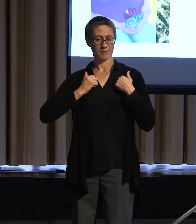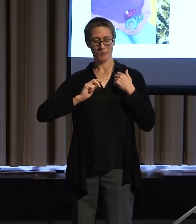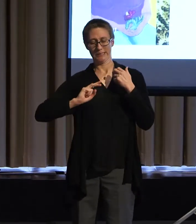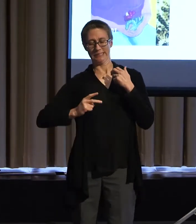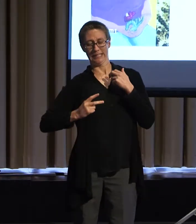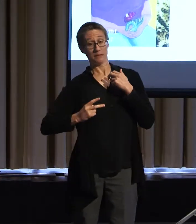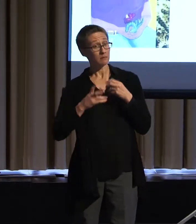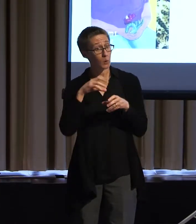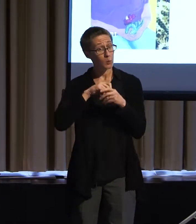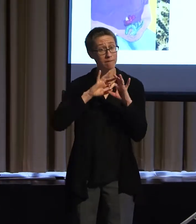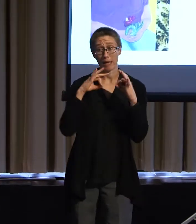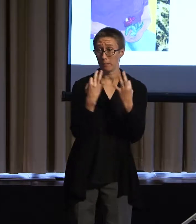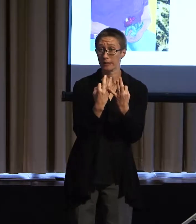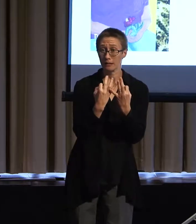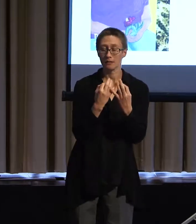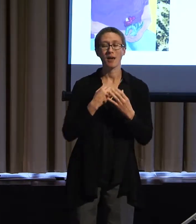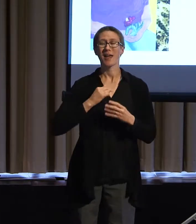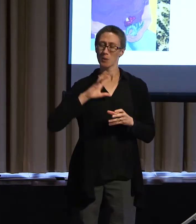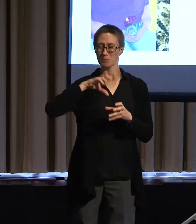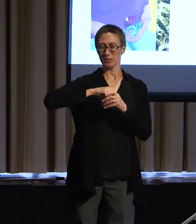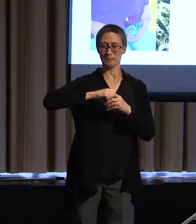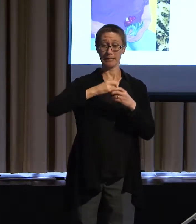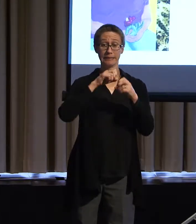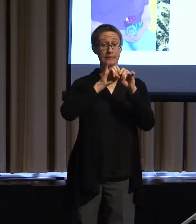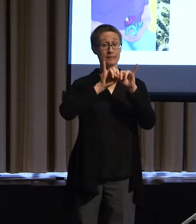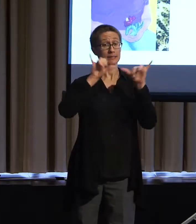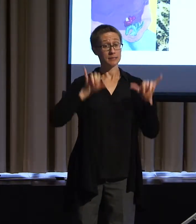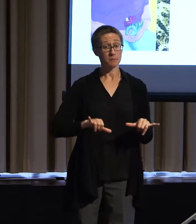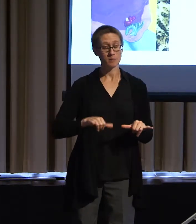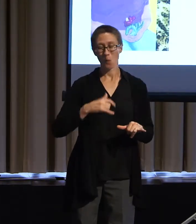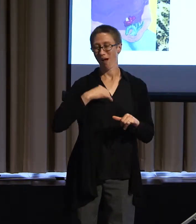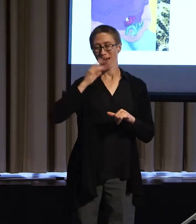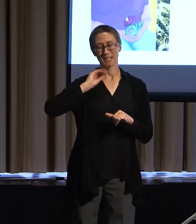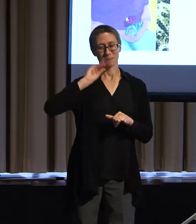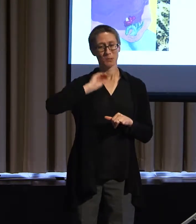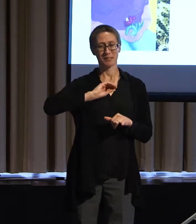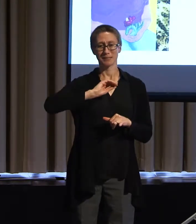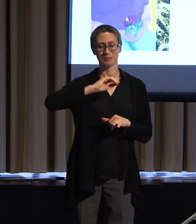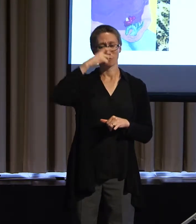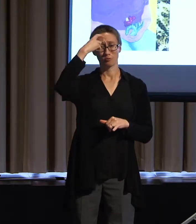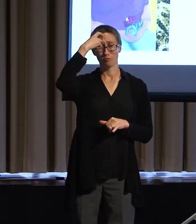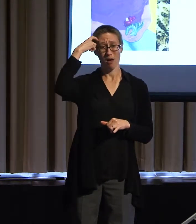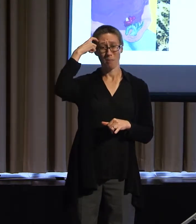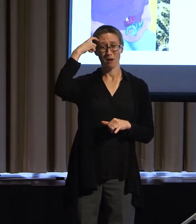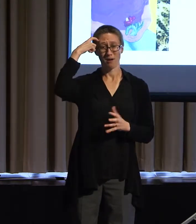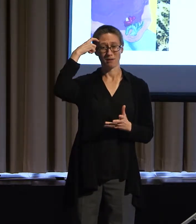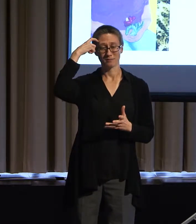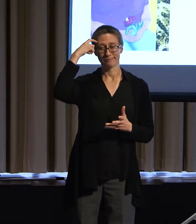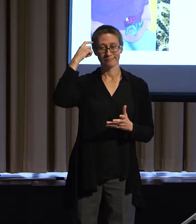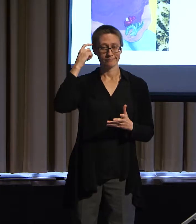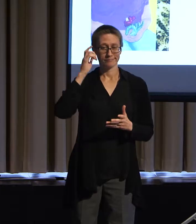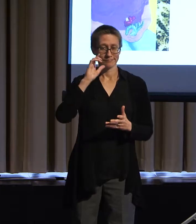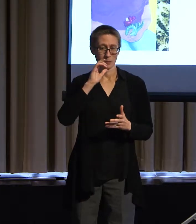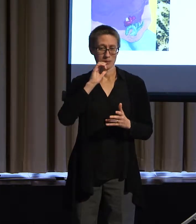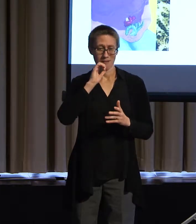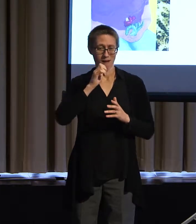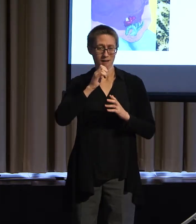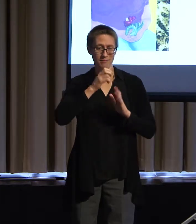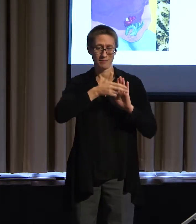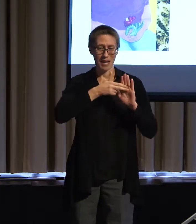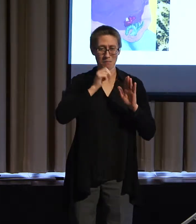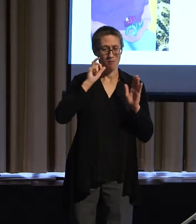was participating in systems where I also experienced trauma that was never named. As a disabled mestiza,